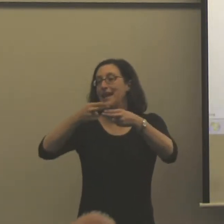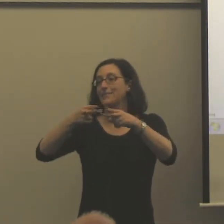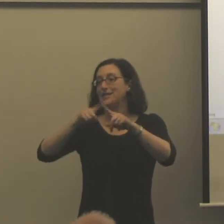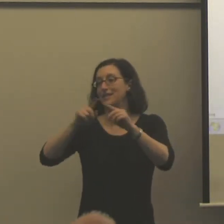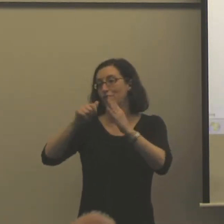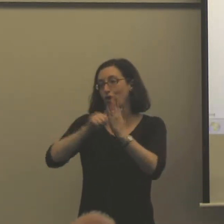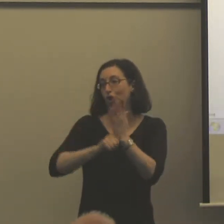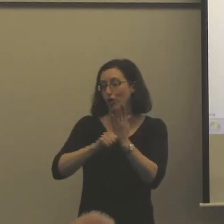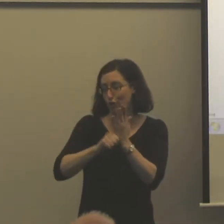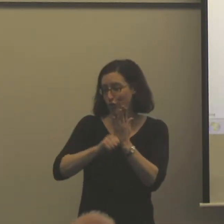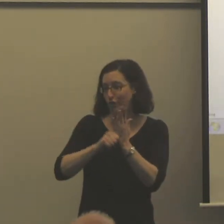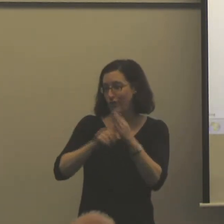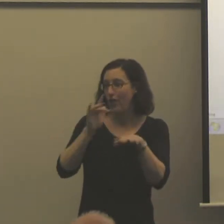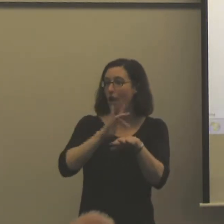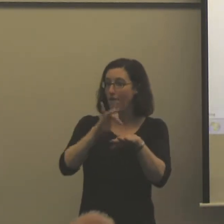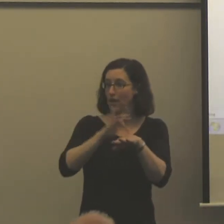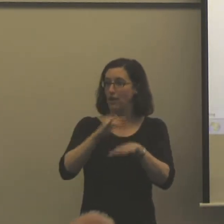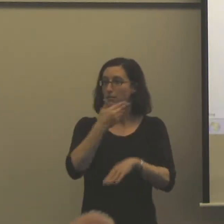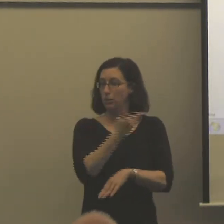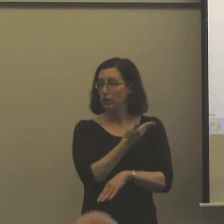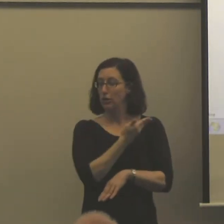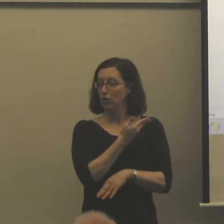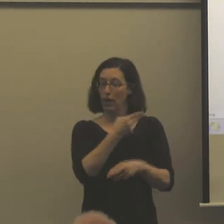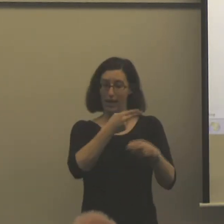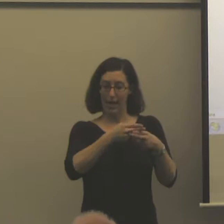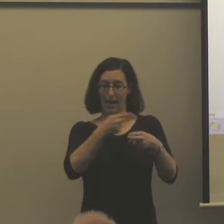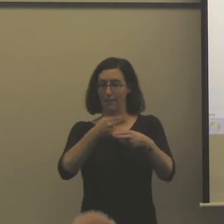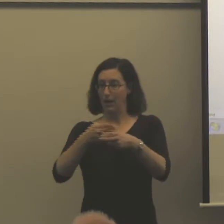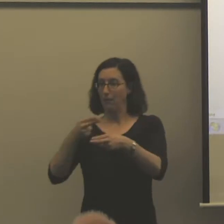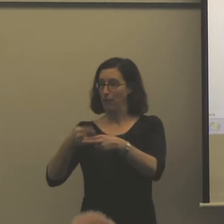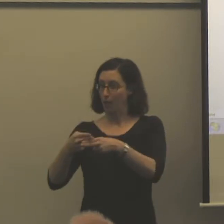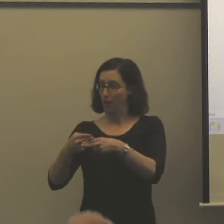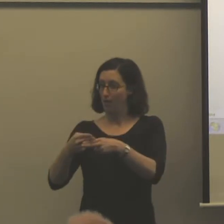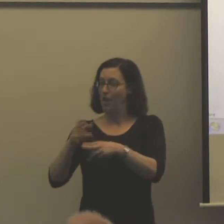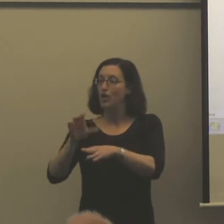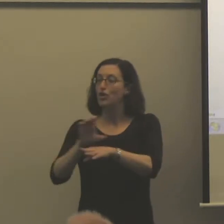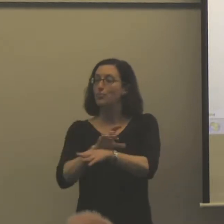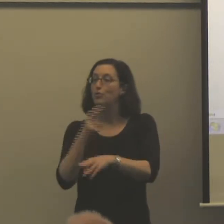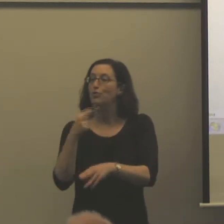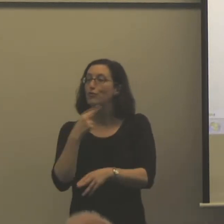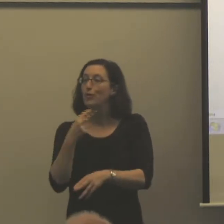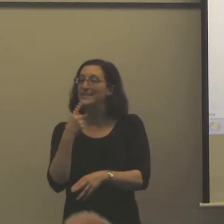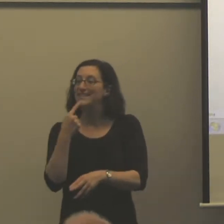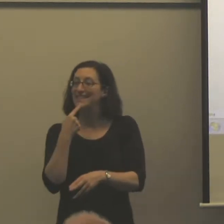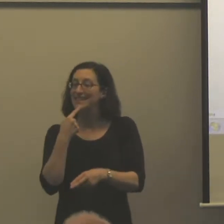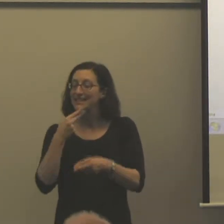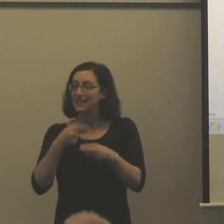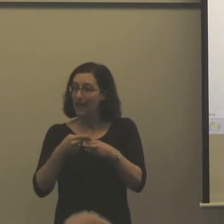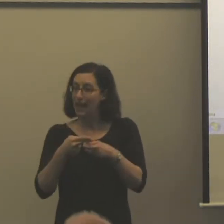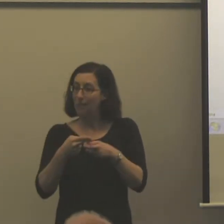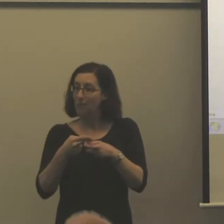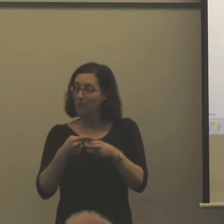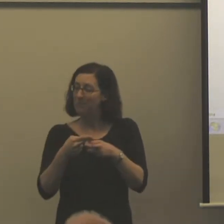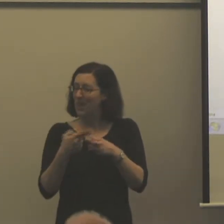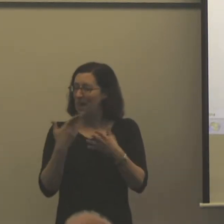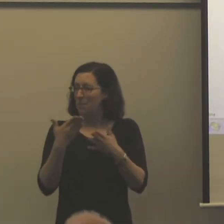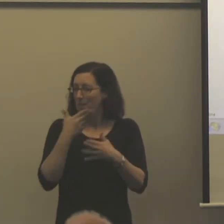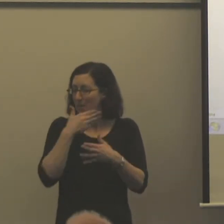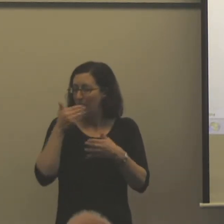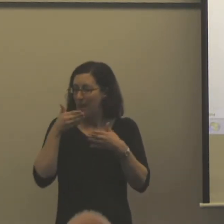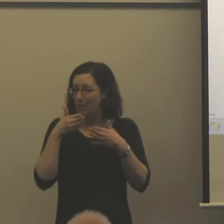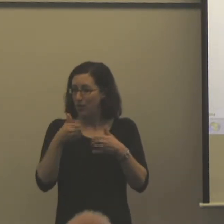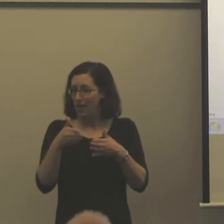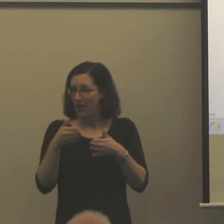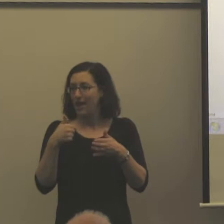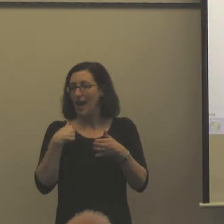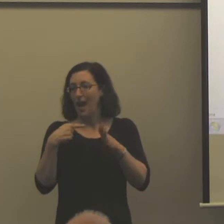are articles that are available on this page, and they're, I can get to them, but is there a better way to get to them? Yes, I'm